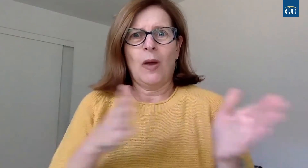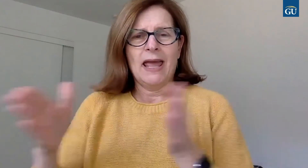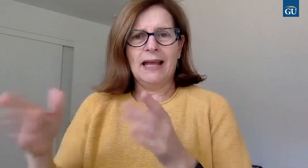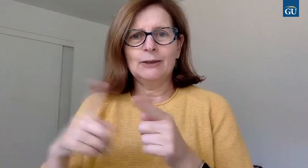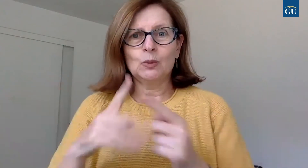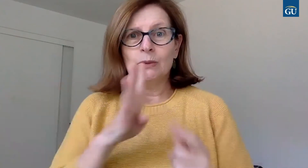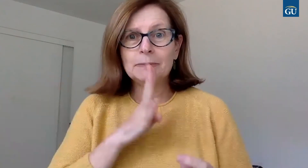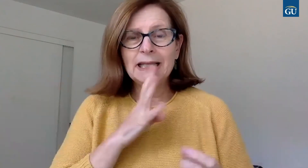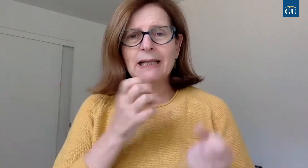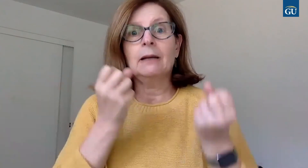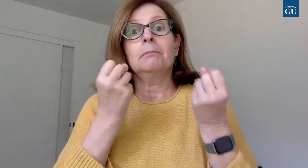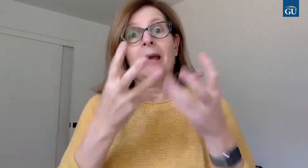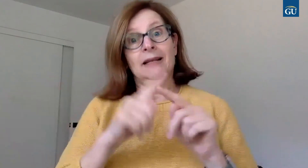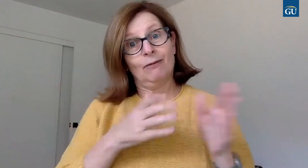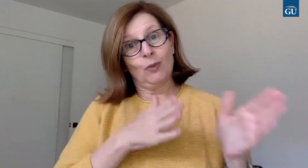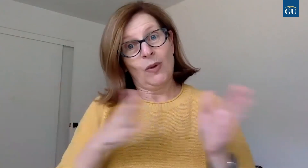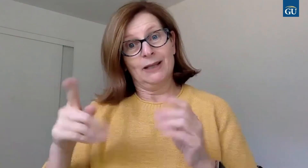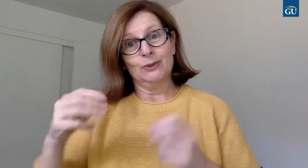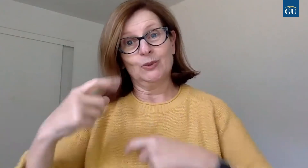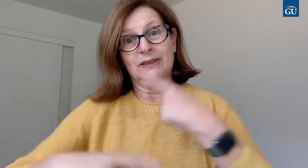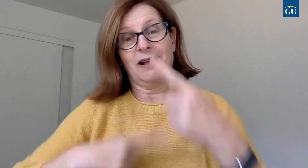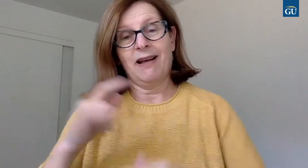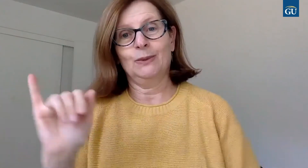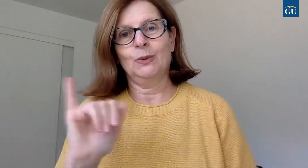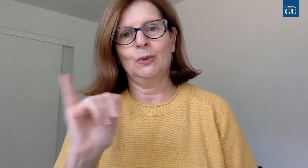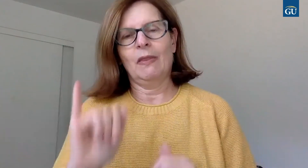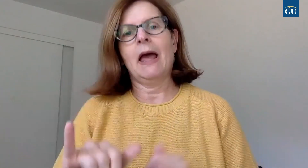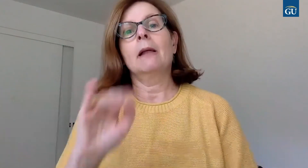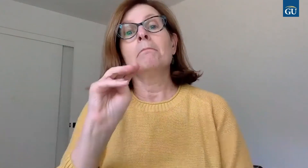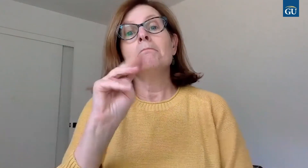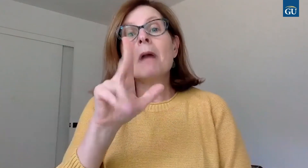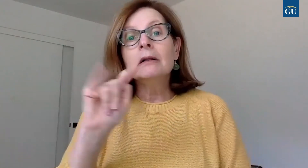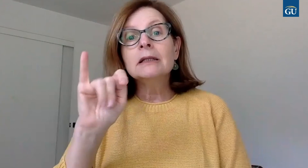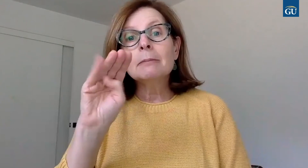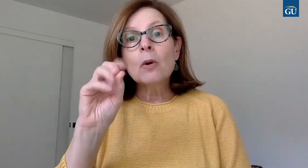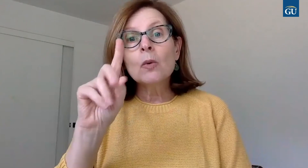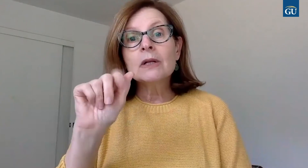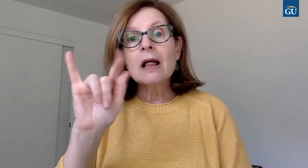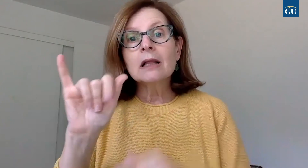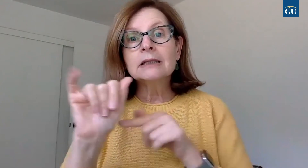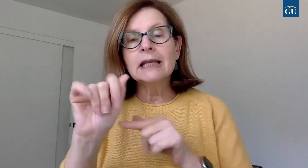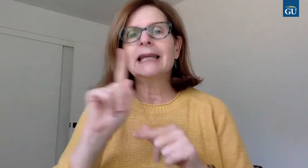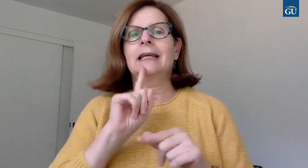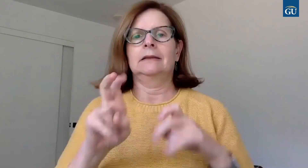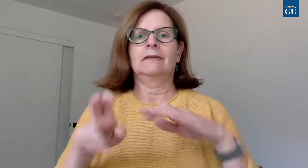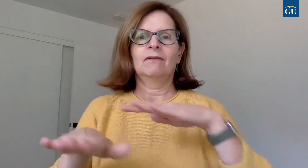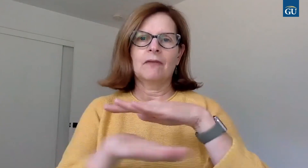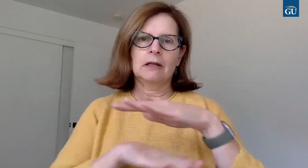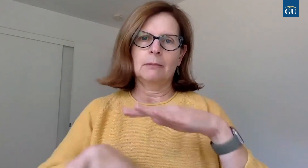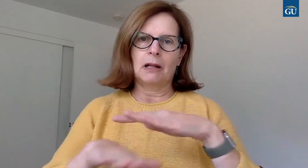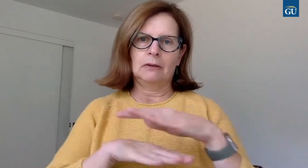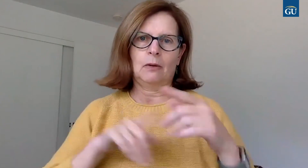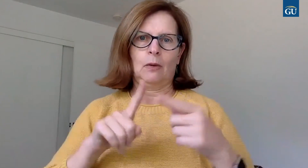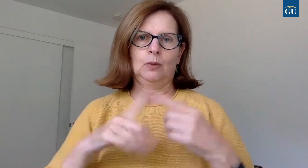incorporate. So, we know many different ways to speak or sign. Multimodality is fundamental to